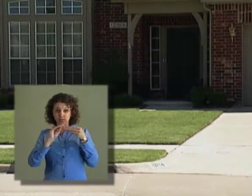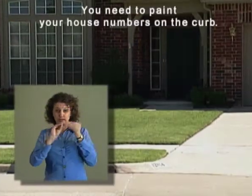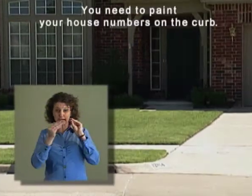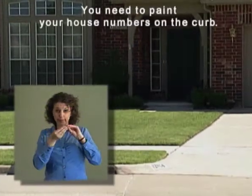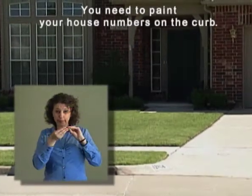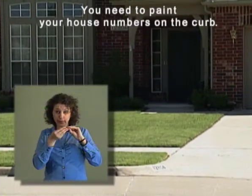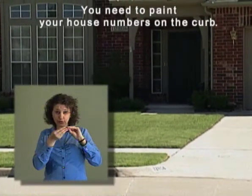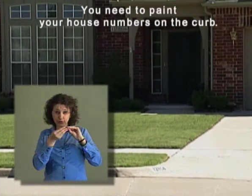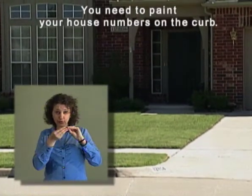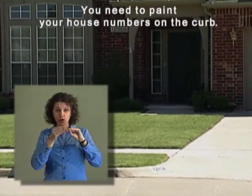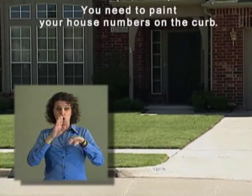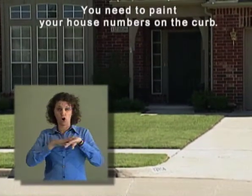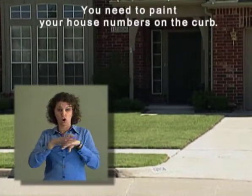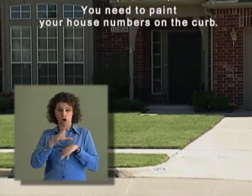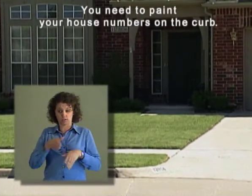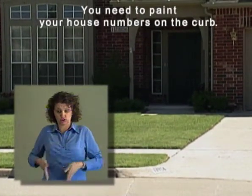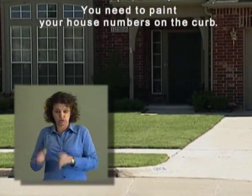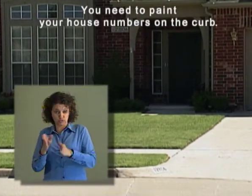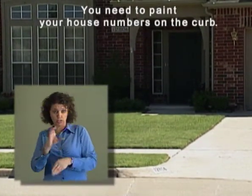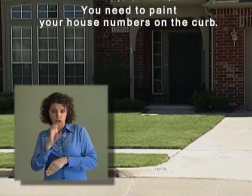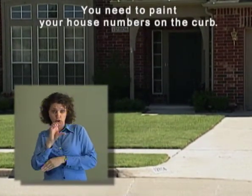You need to paint your house numbers on the curb.